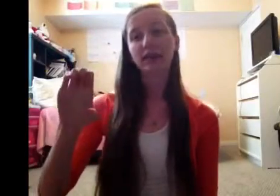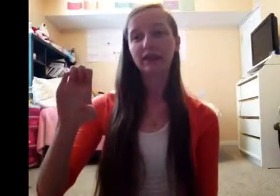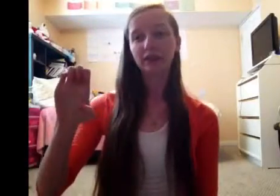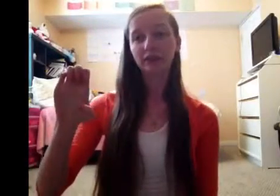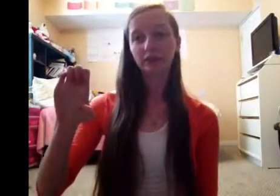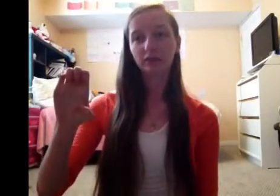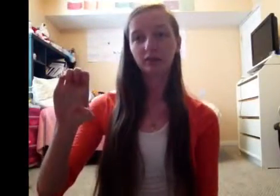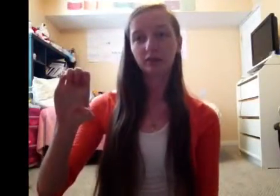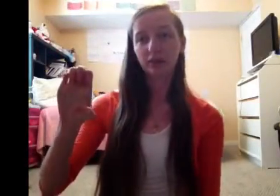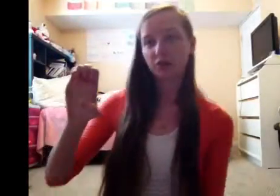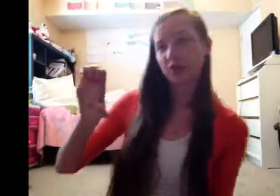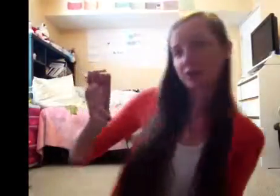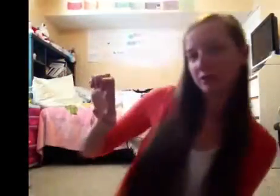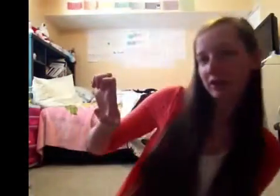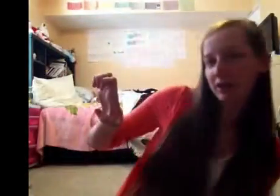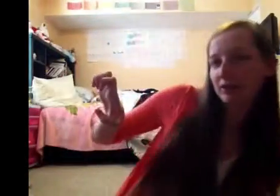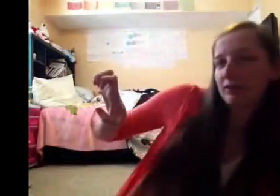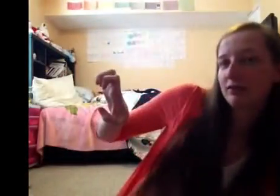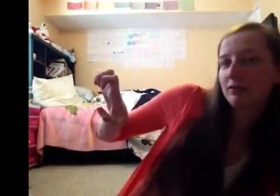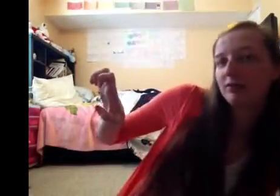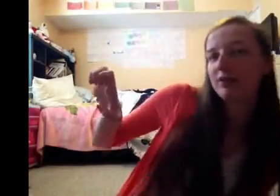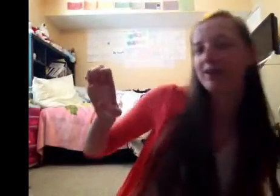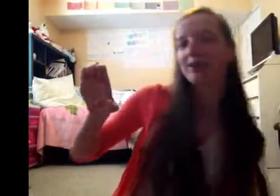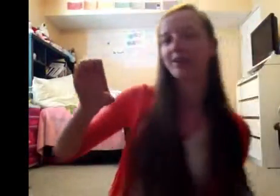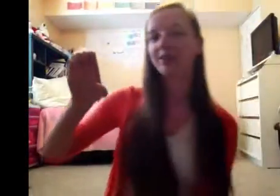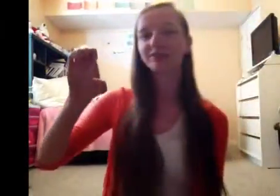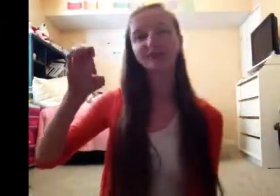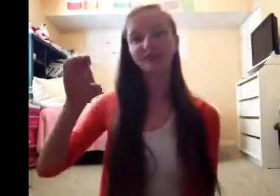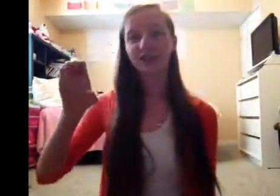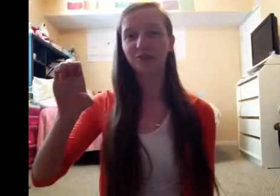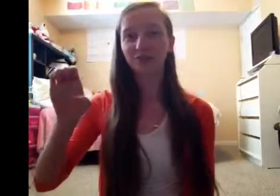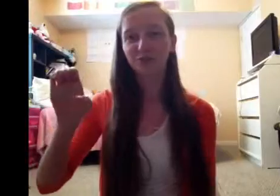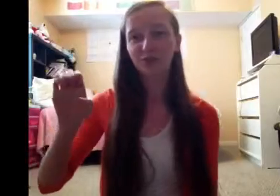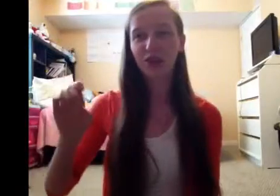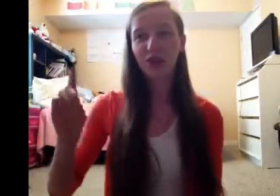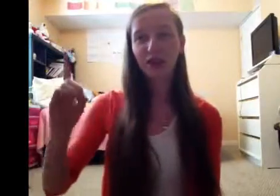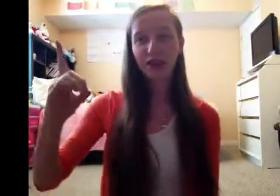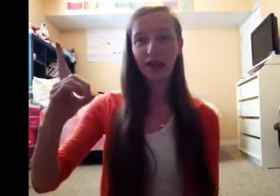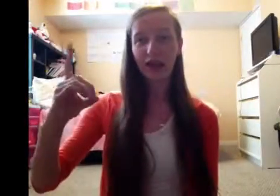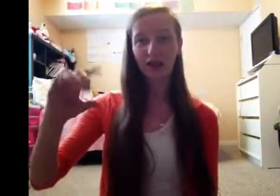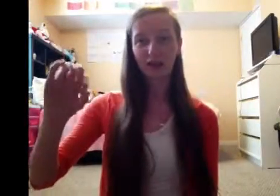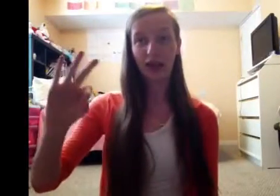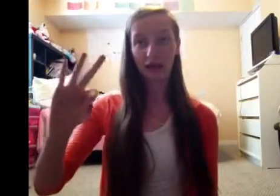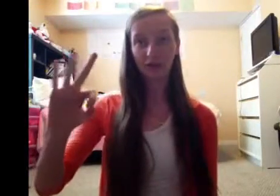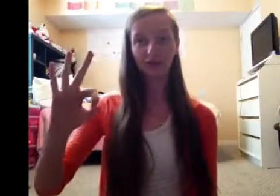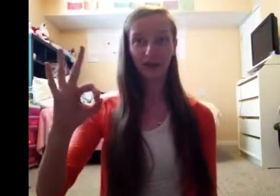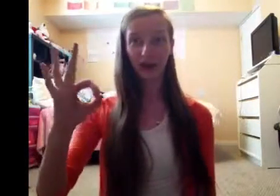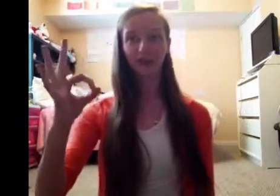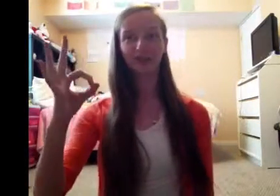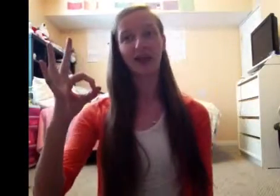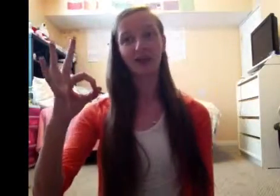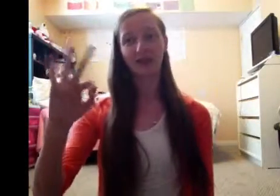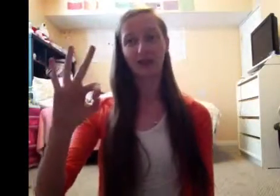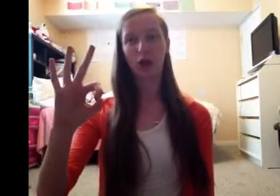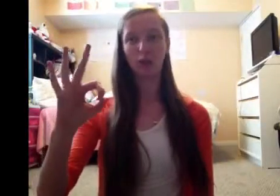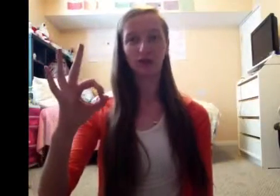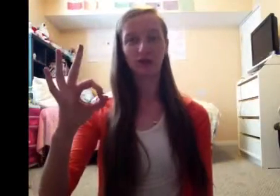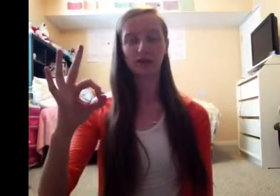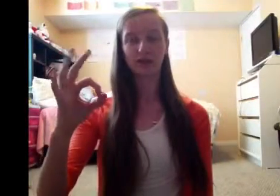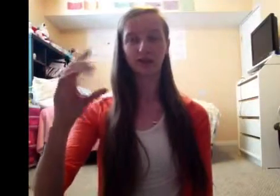E, just kind of like that kind of thing, you know. F is like the opposite of D. Like